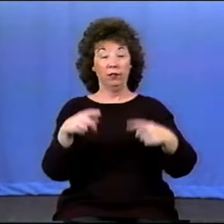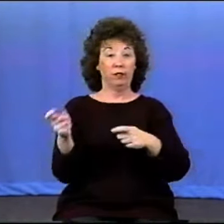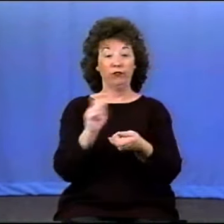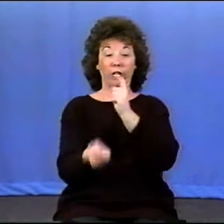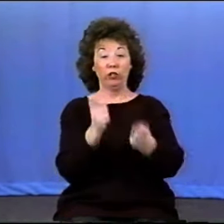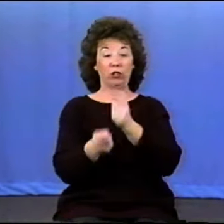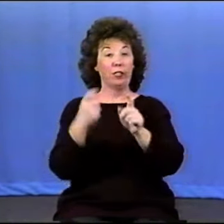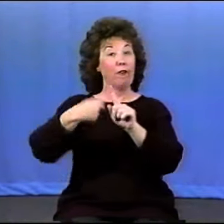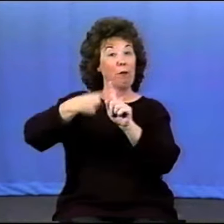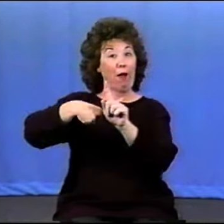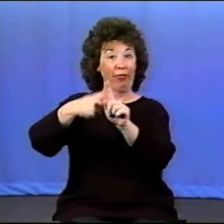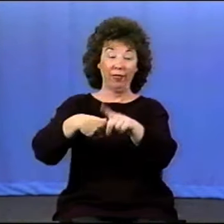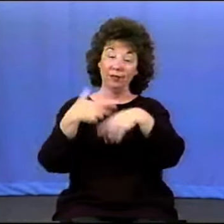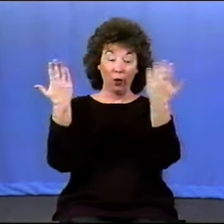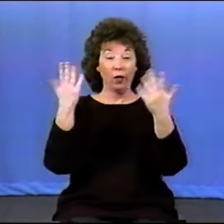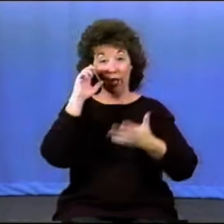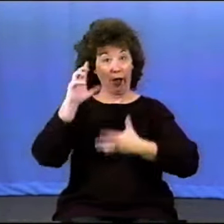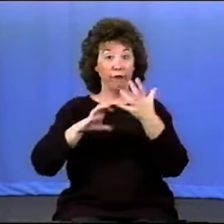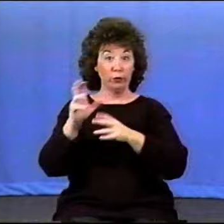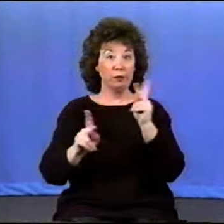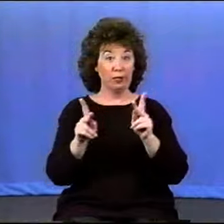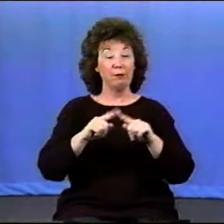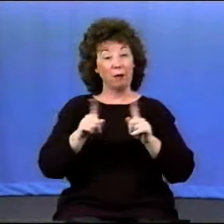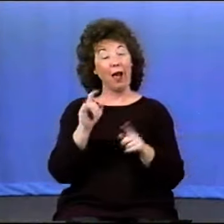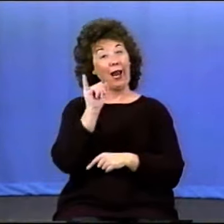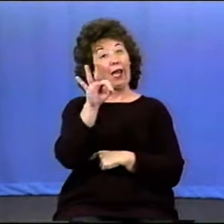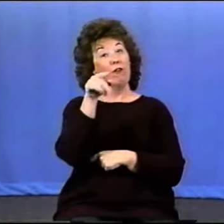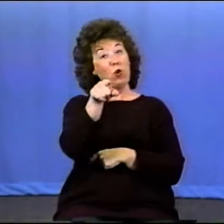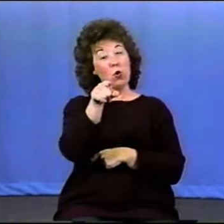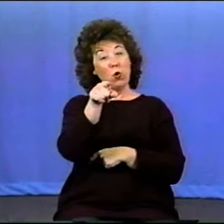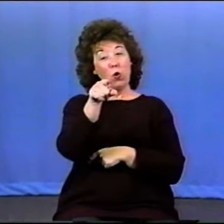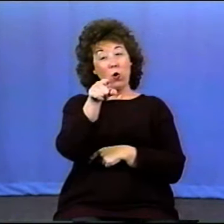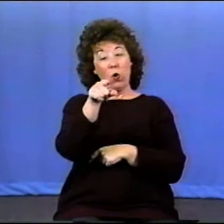forth. But it also meant that if you were looking at someone else's maps,